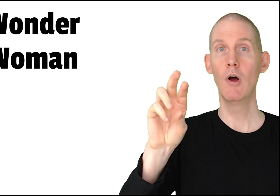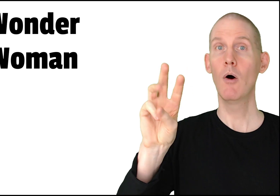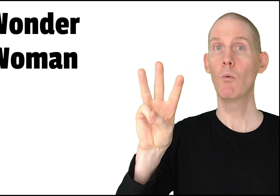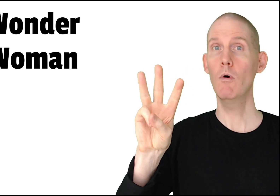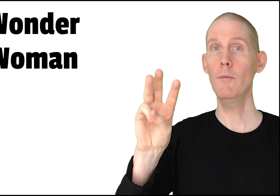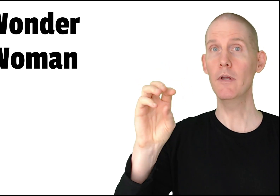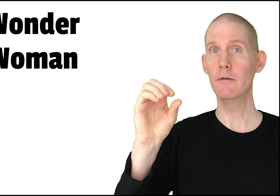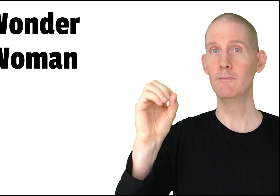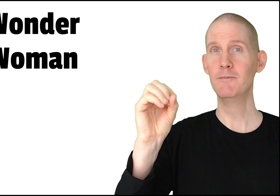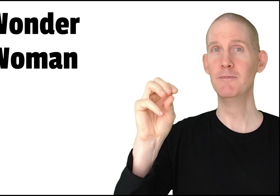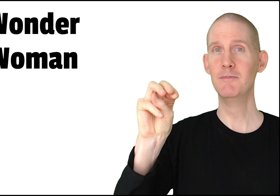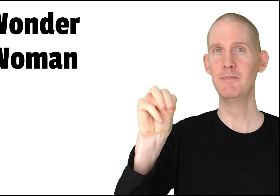Woman.